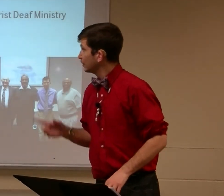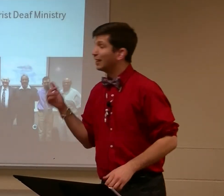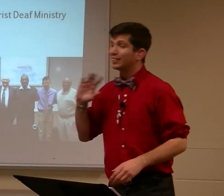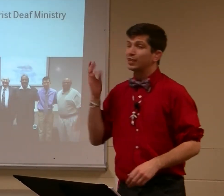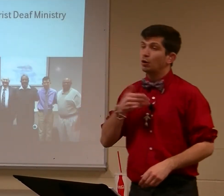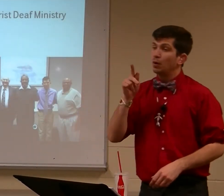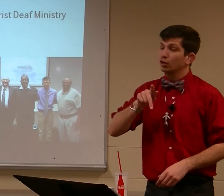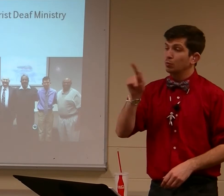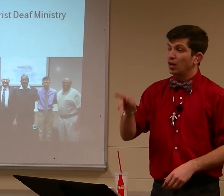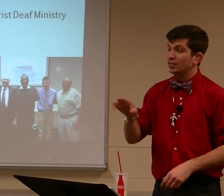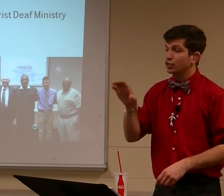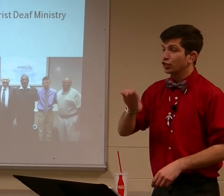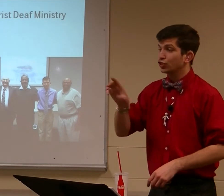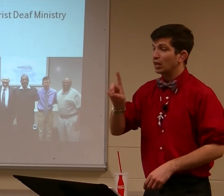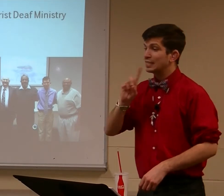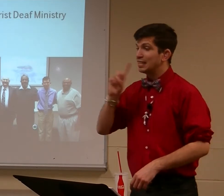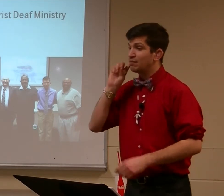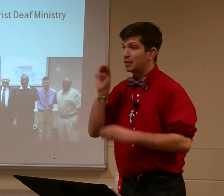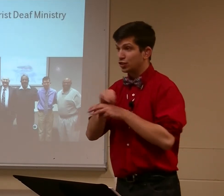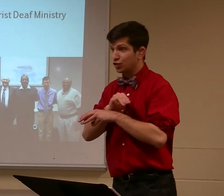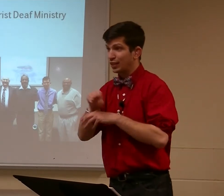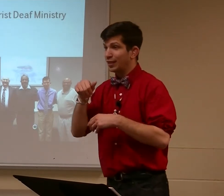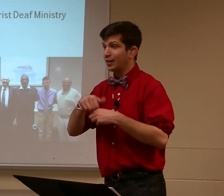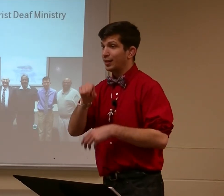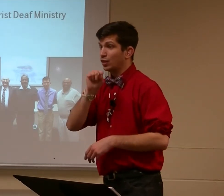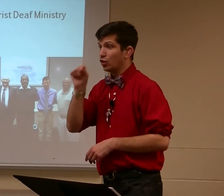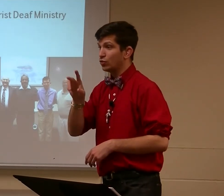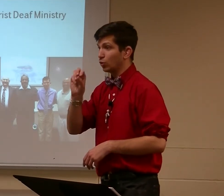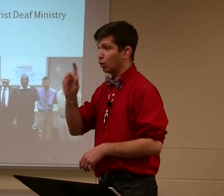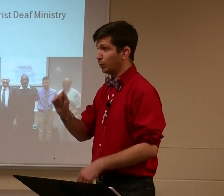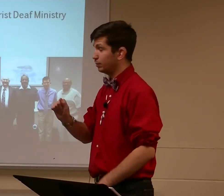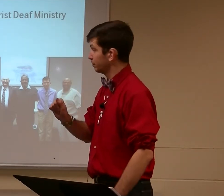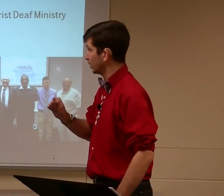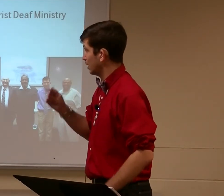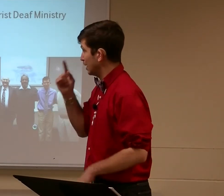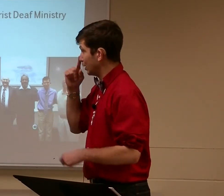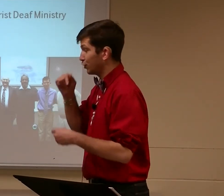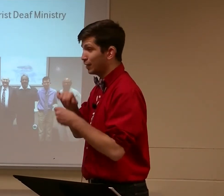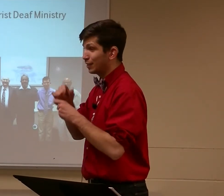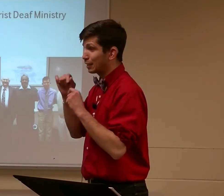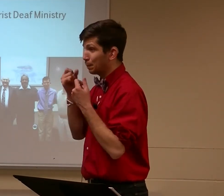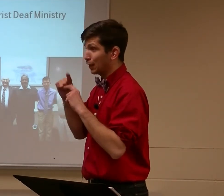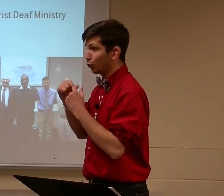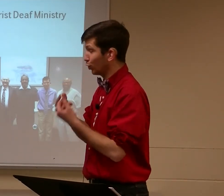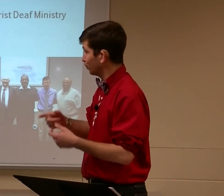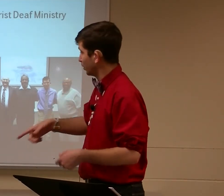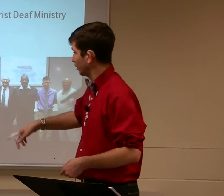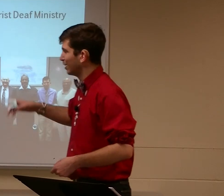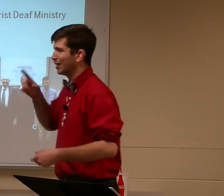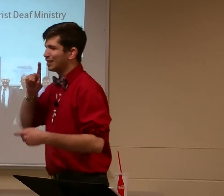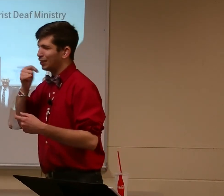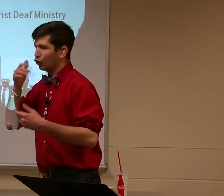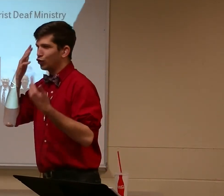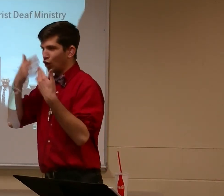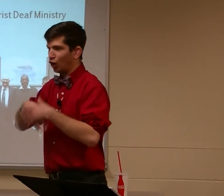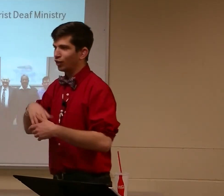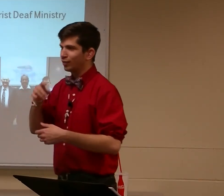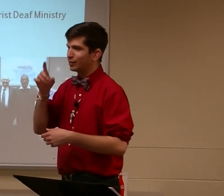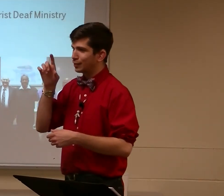this is our Park Blossom Church of Christ Deaf Ministry in Tulsa, Oklahoma. As you see, that's a big group. A little dark, the